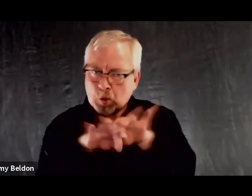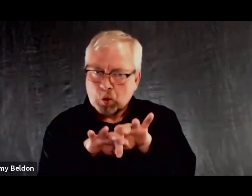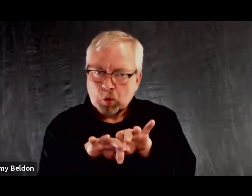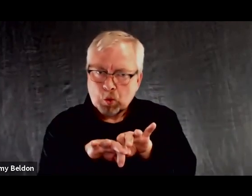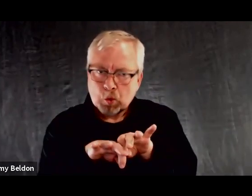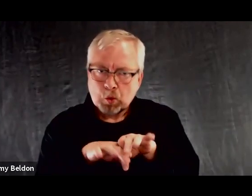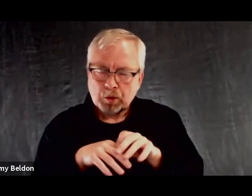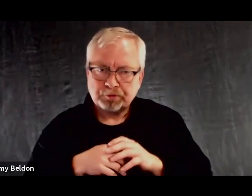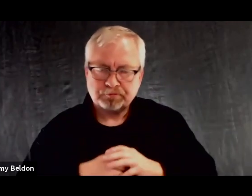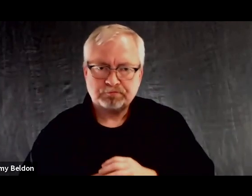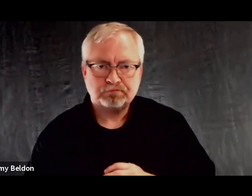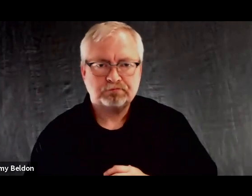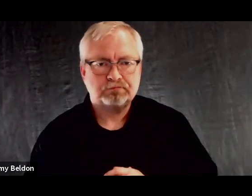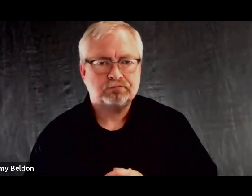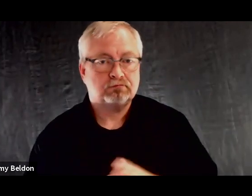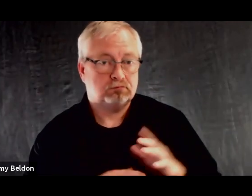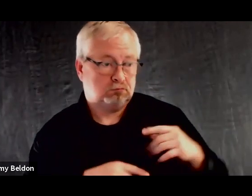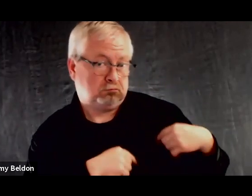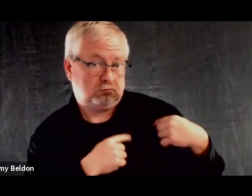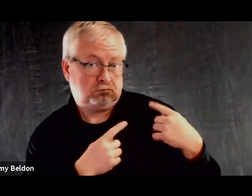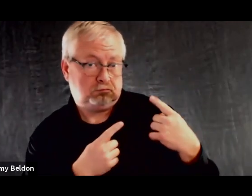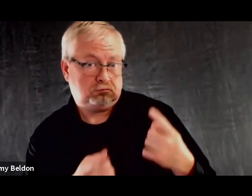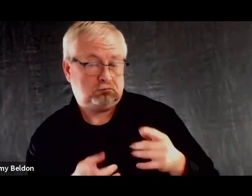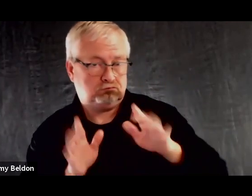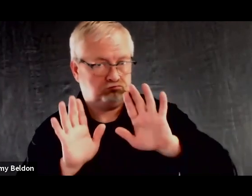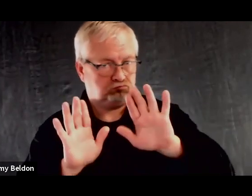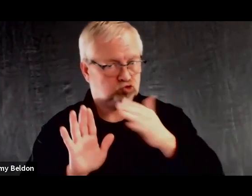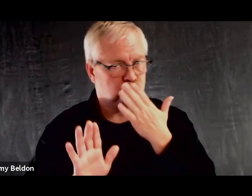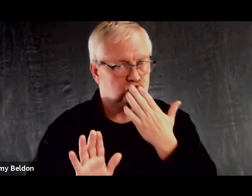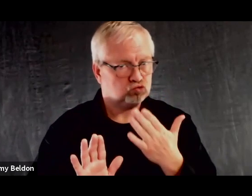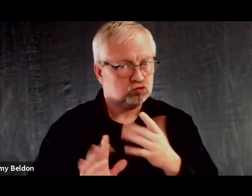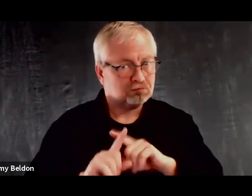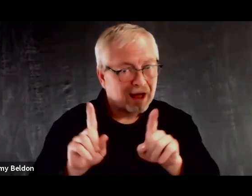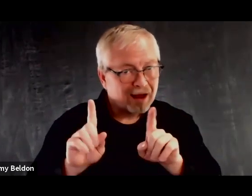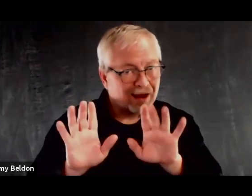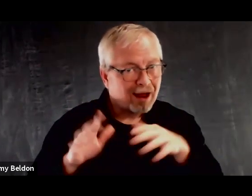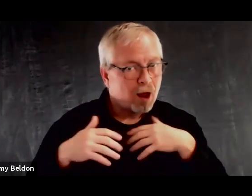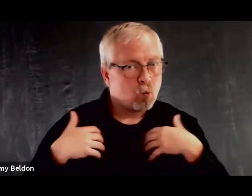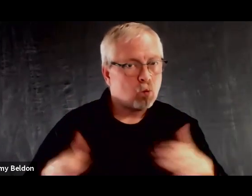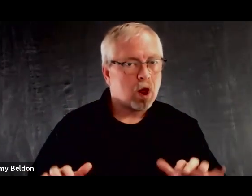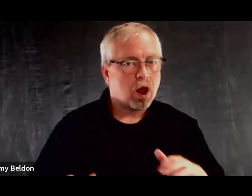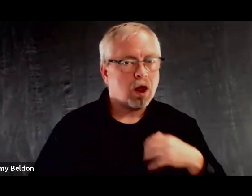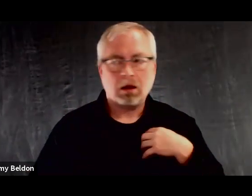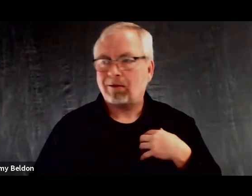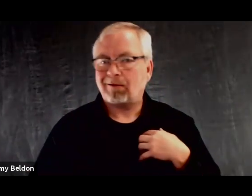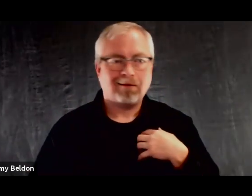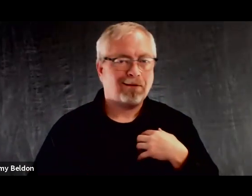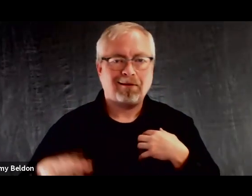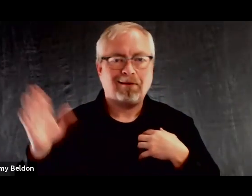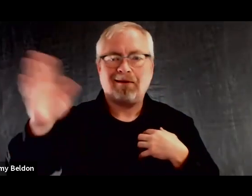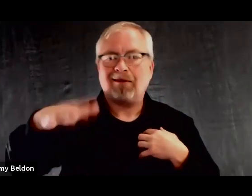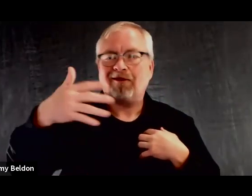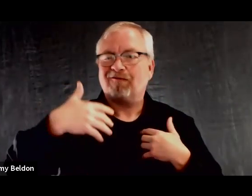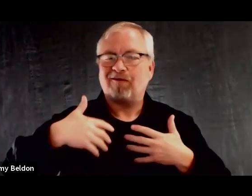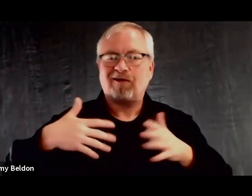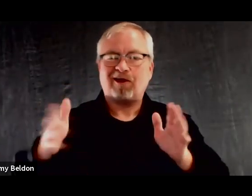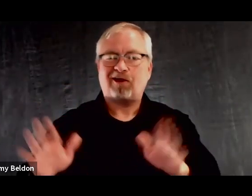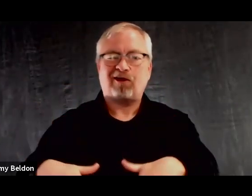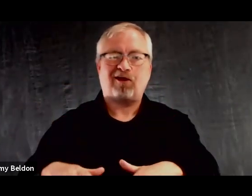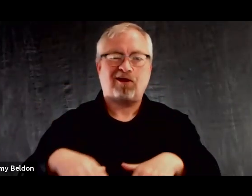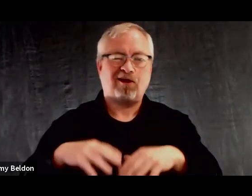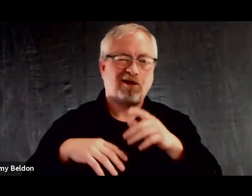least thus far. But again, we just never want to presume that that things are